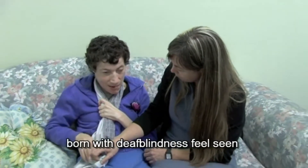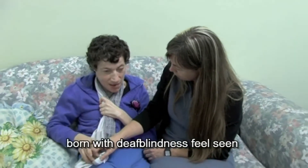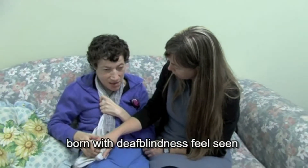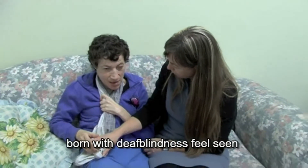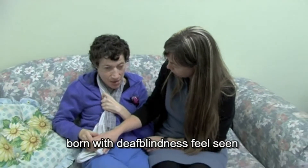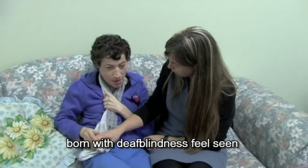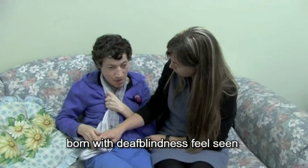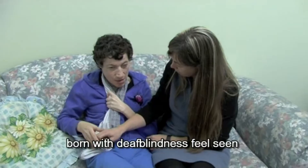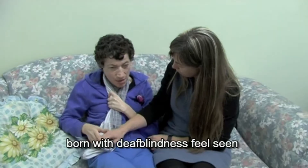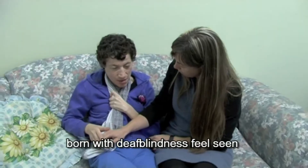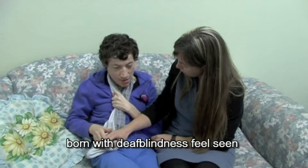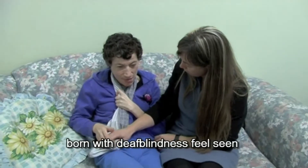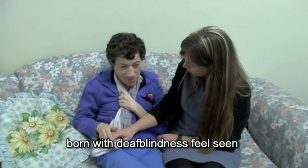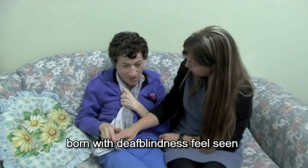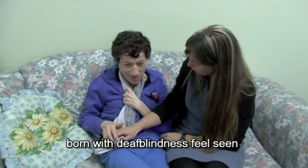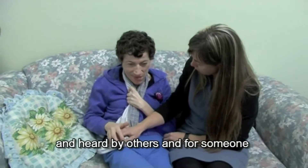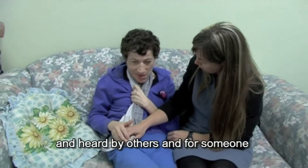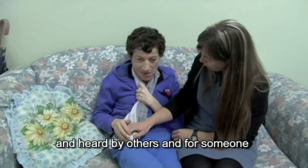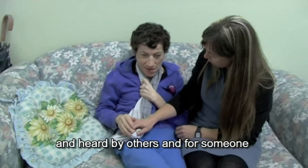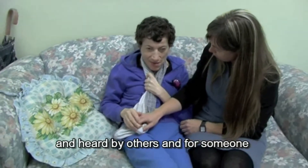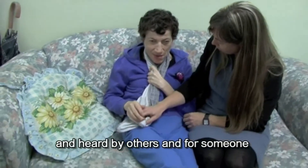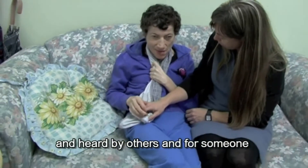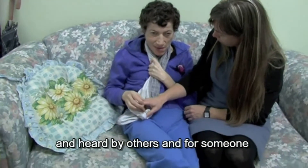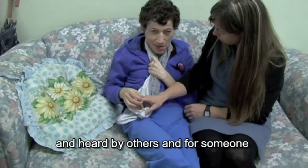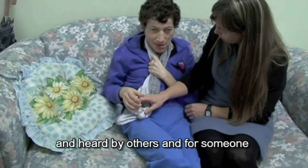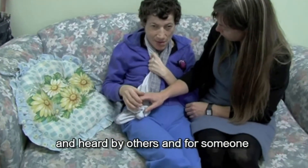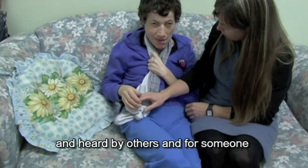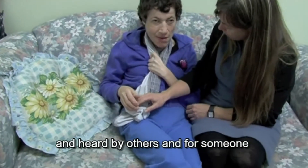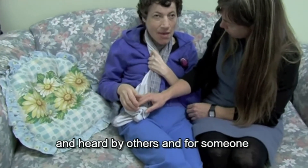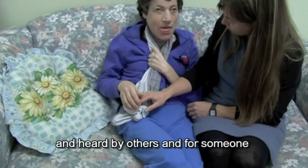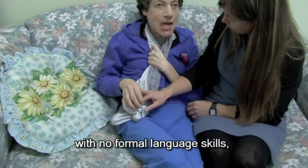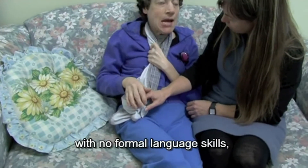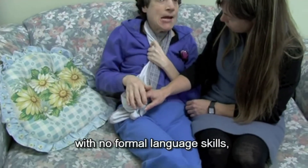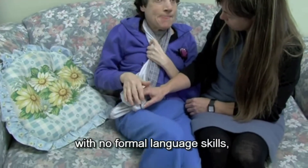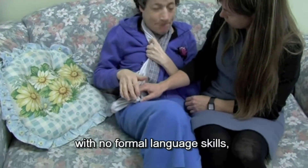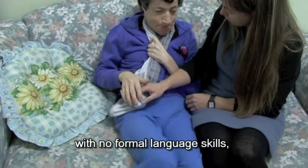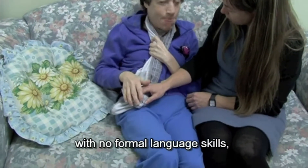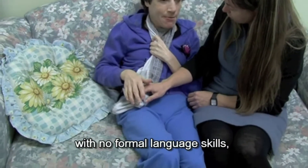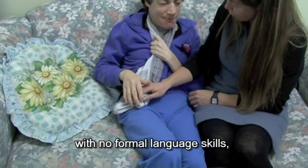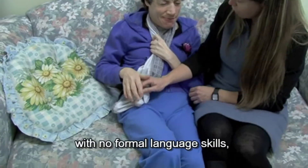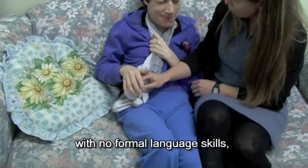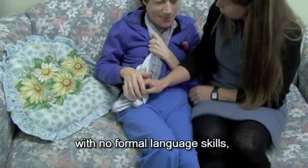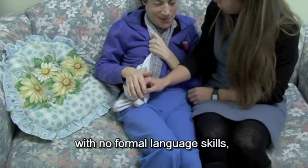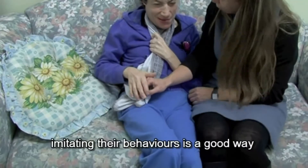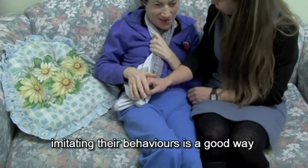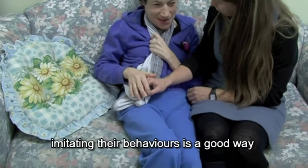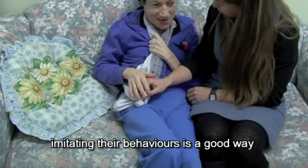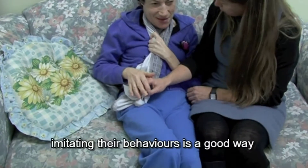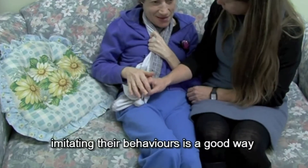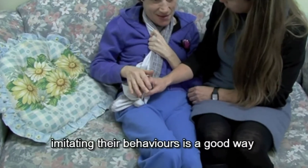born with deafblindness feel seen and heard by others, and for someone with no formal language skills, imitating their